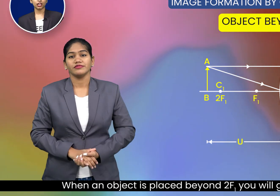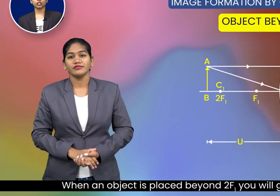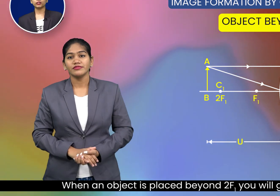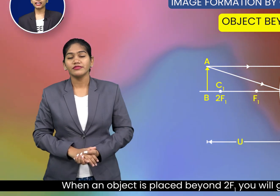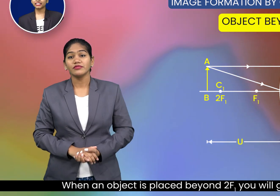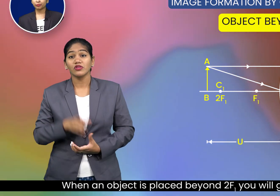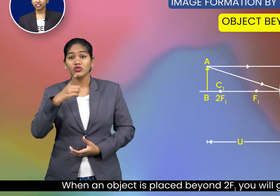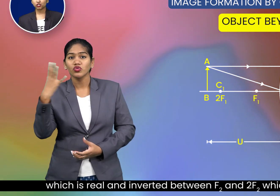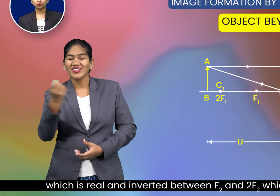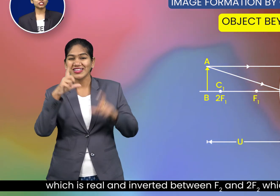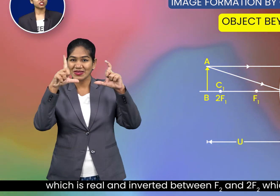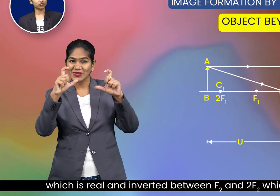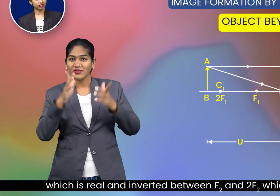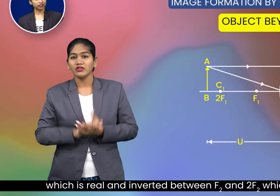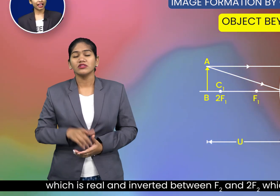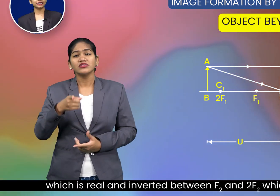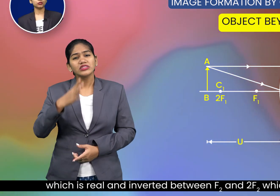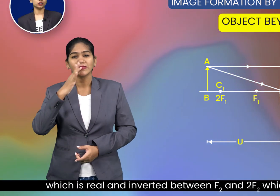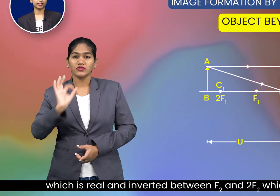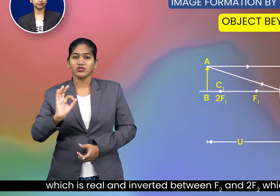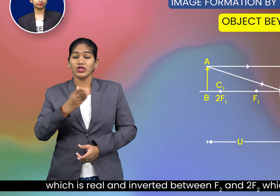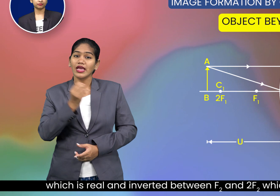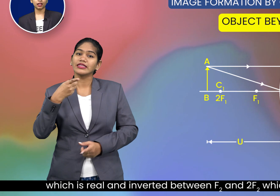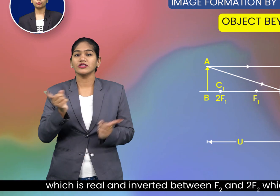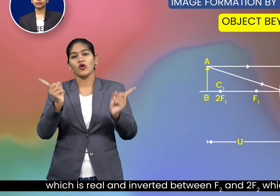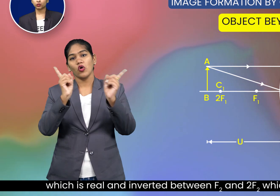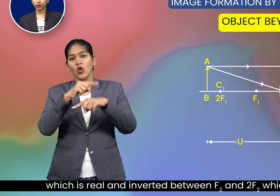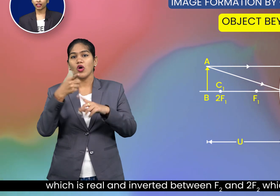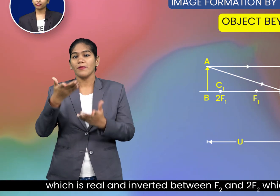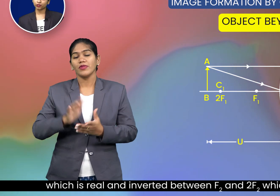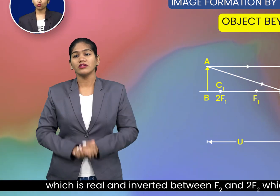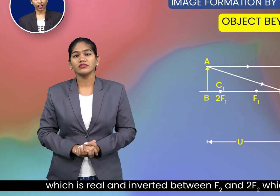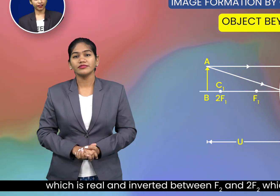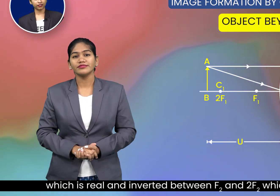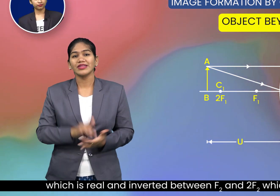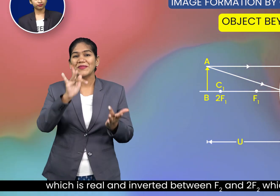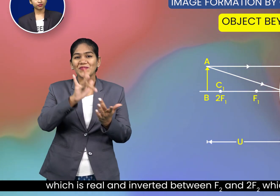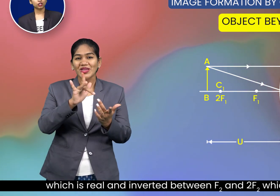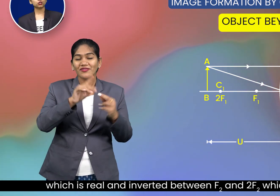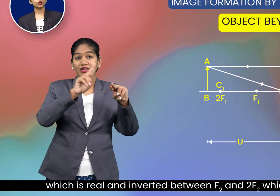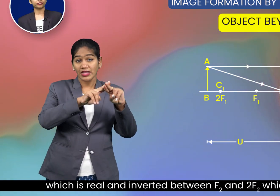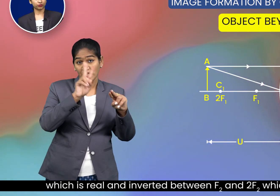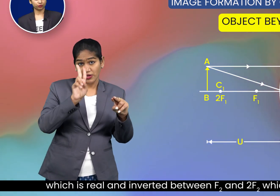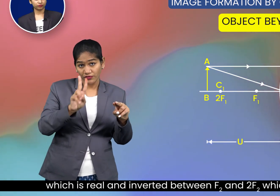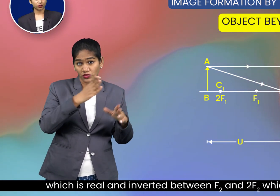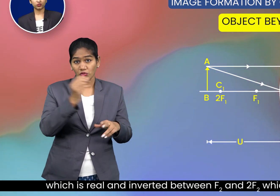you will get an image which is real and inverted between f2 and 2f2, which